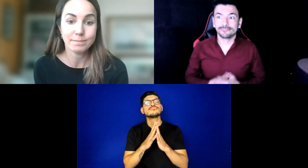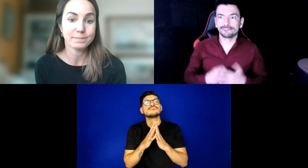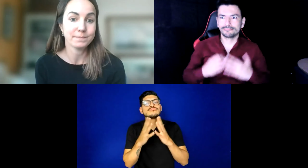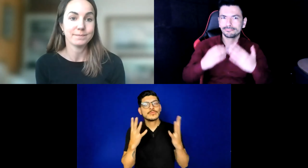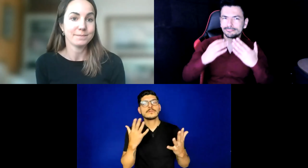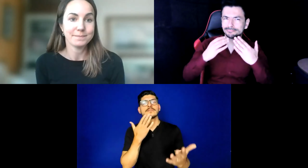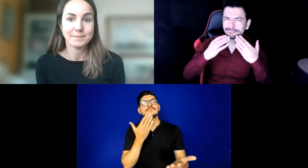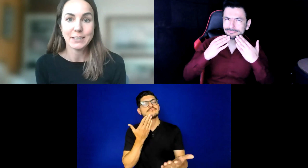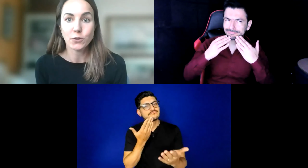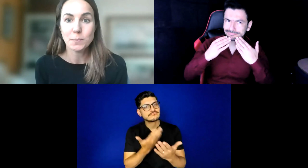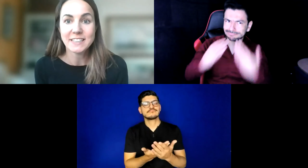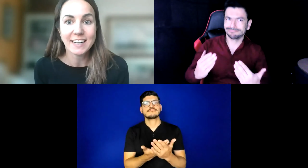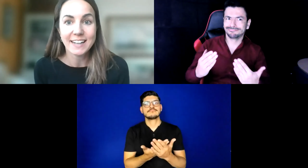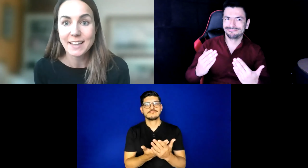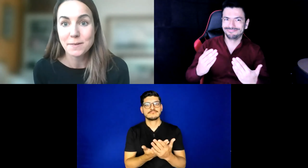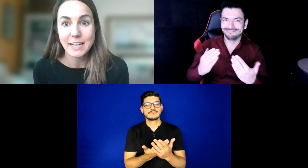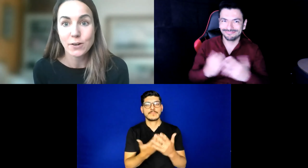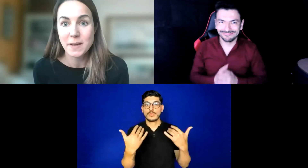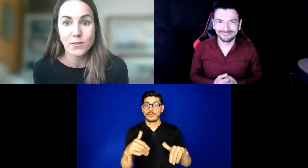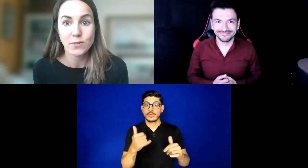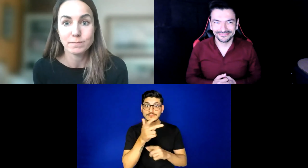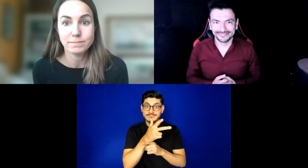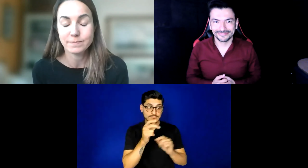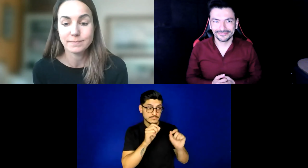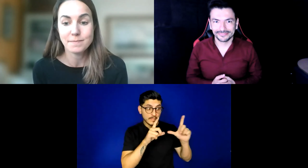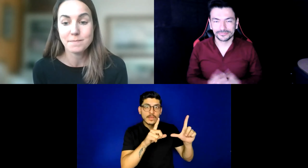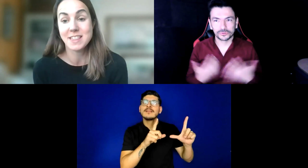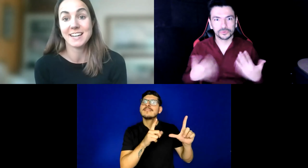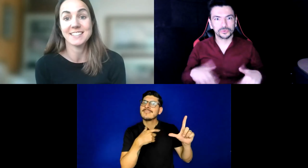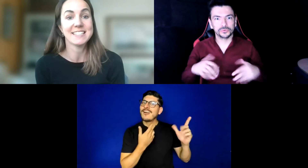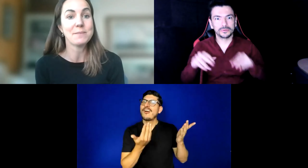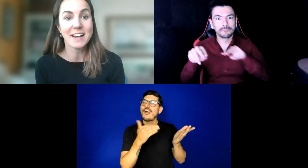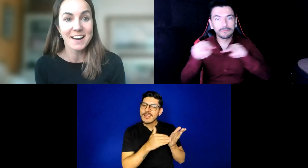Well, again, thank you very much. A documentary,